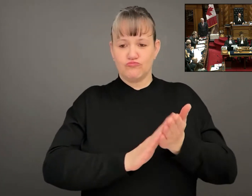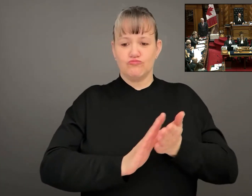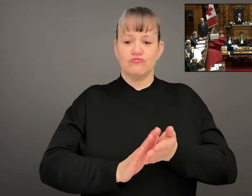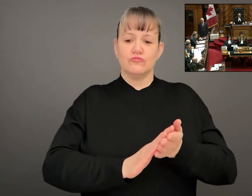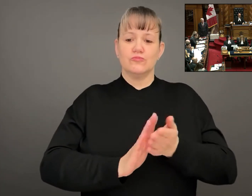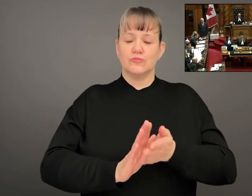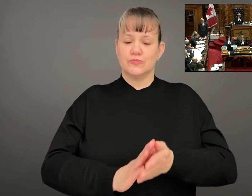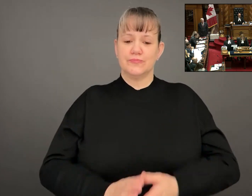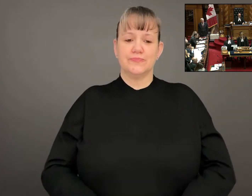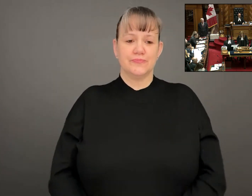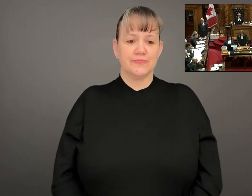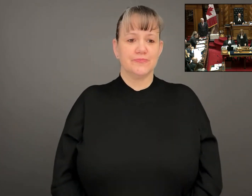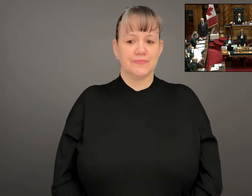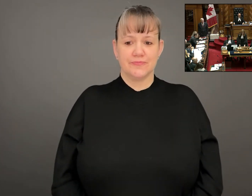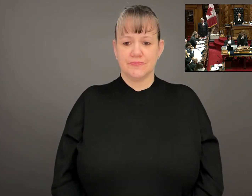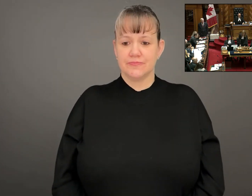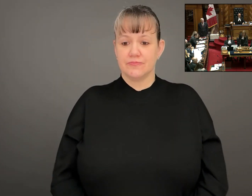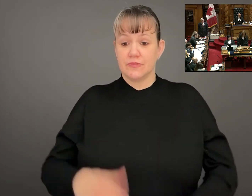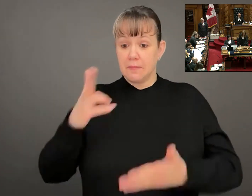Madam Clerk.